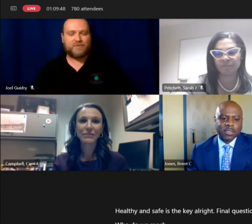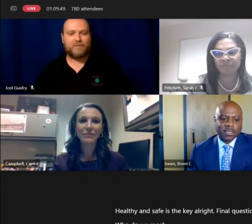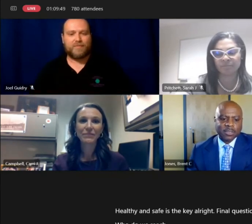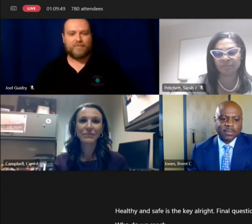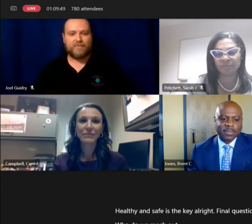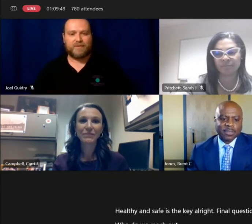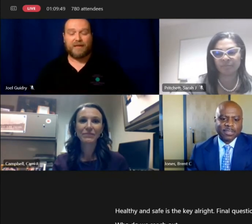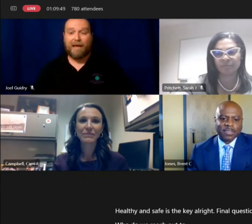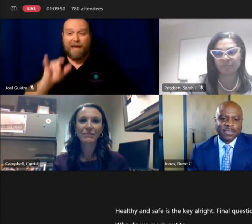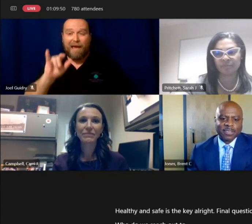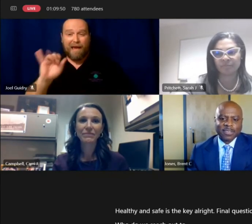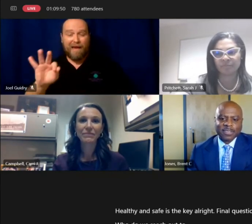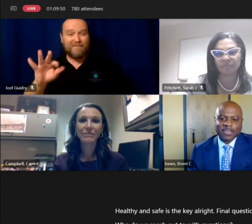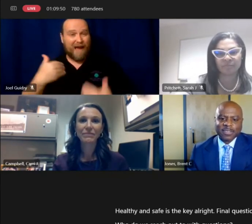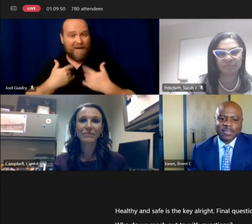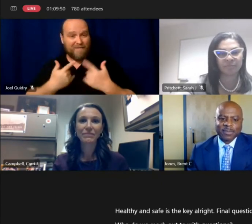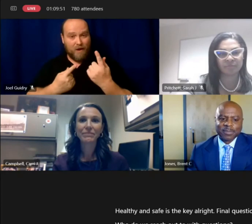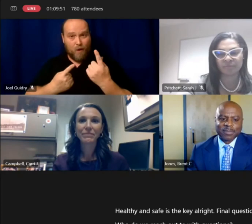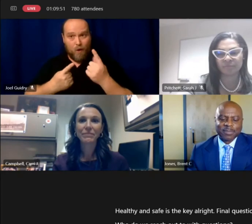questions?